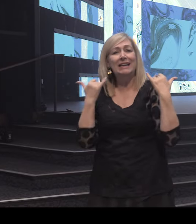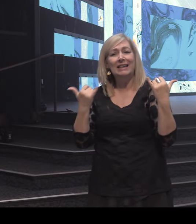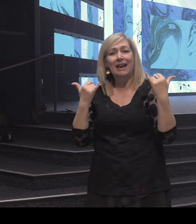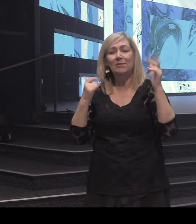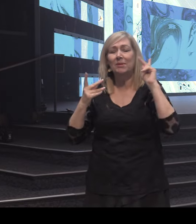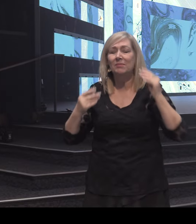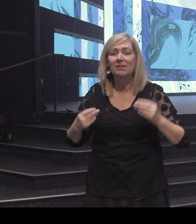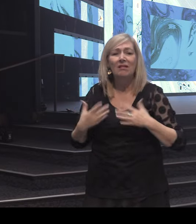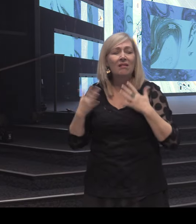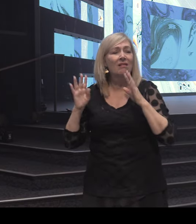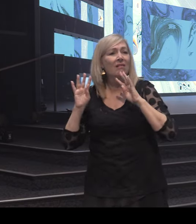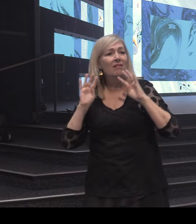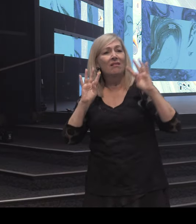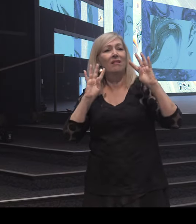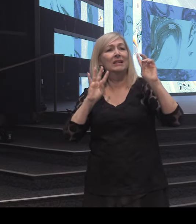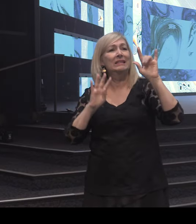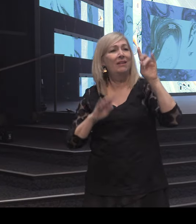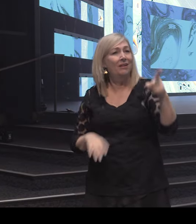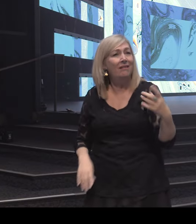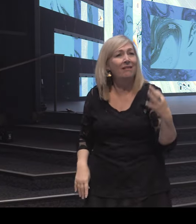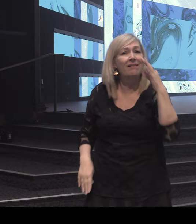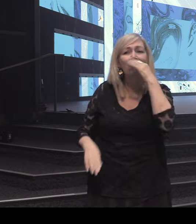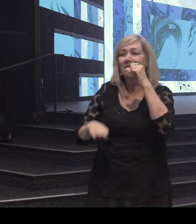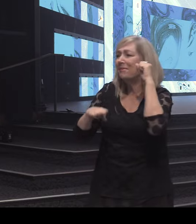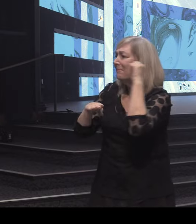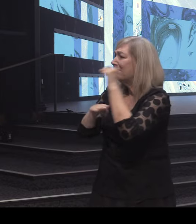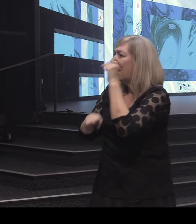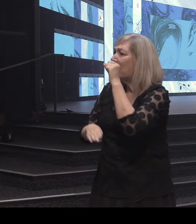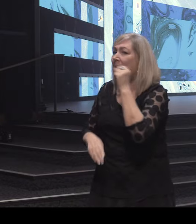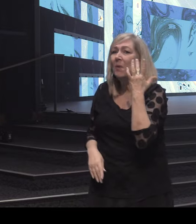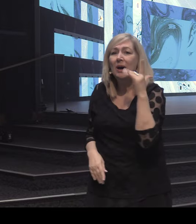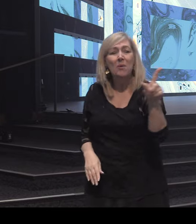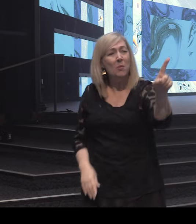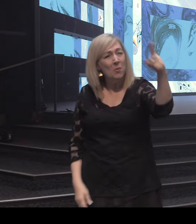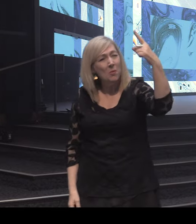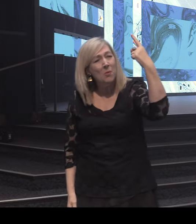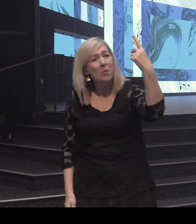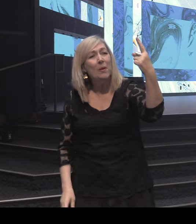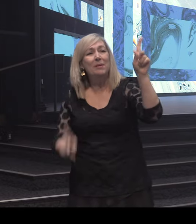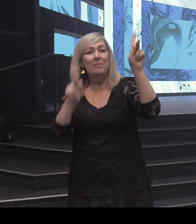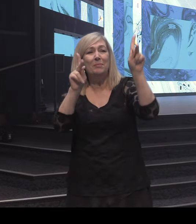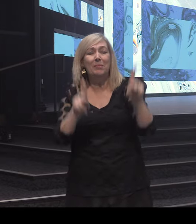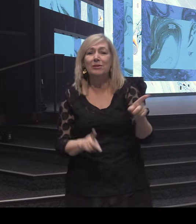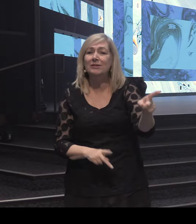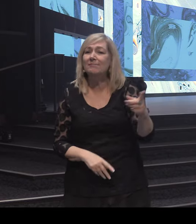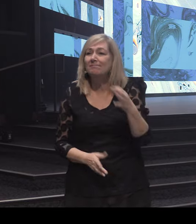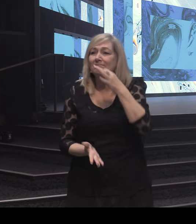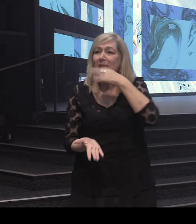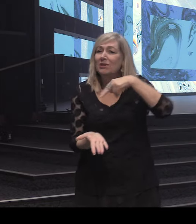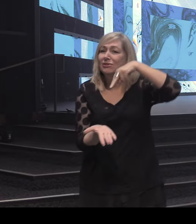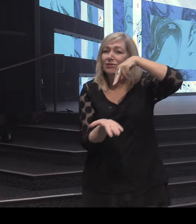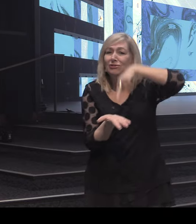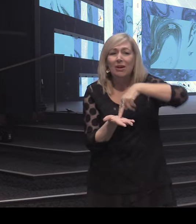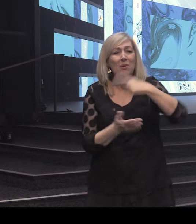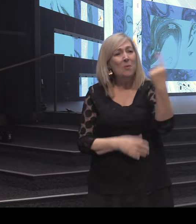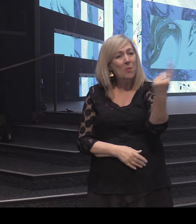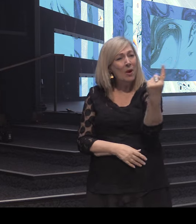their hearts, stirred in their faith, because one person stood up for truth, even if he stood